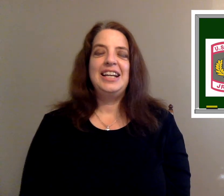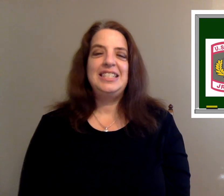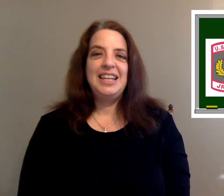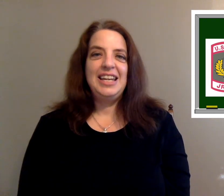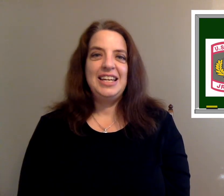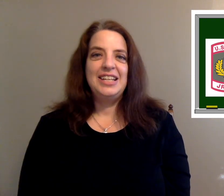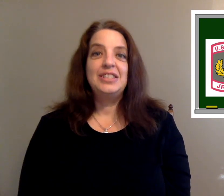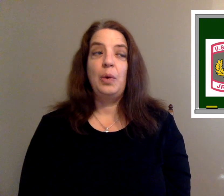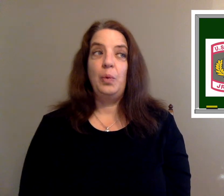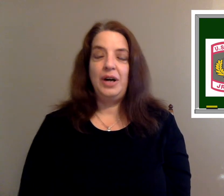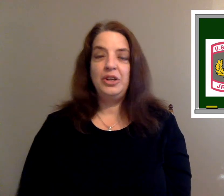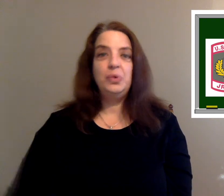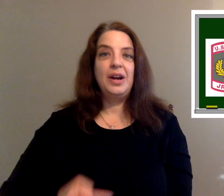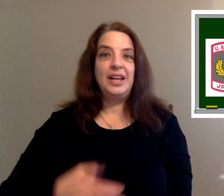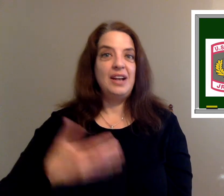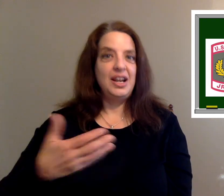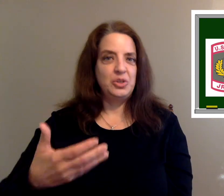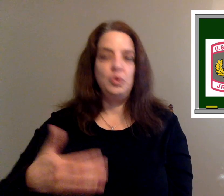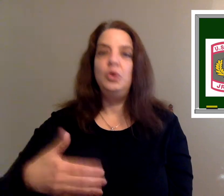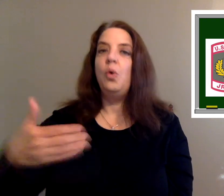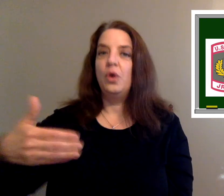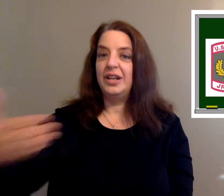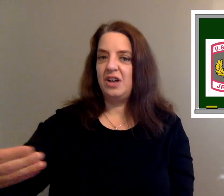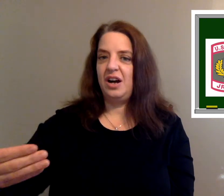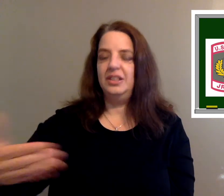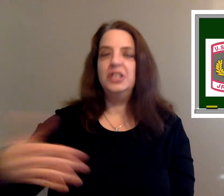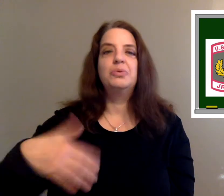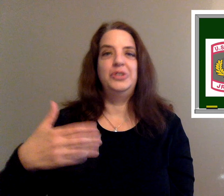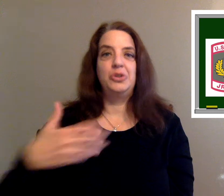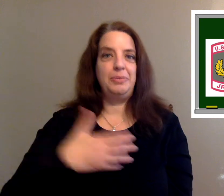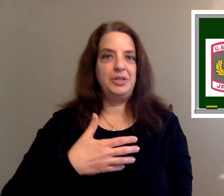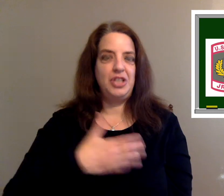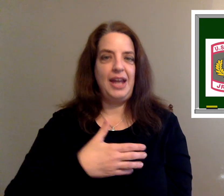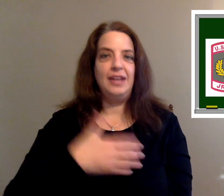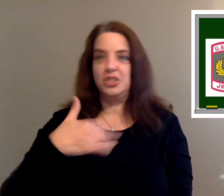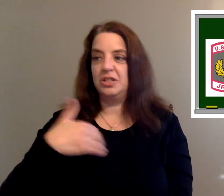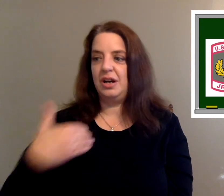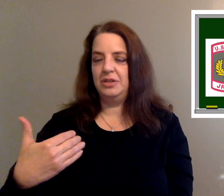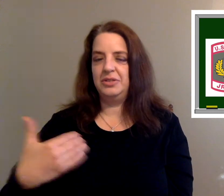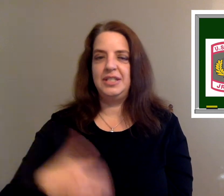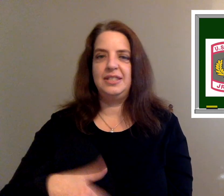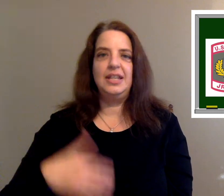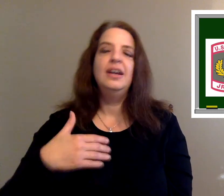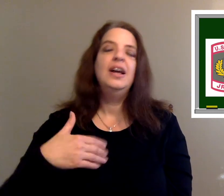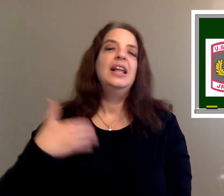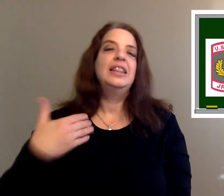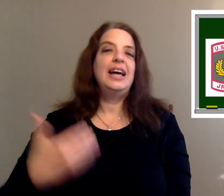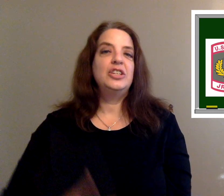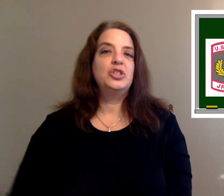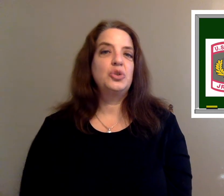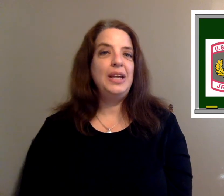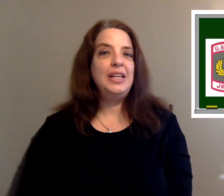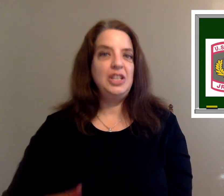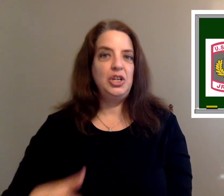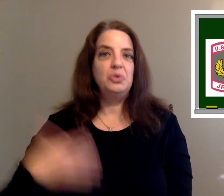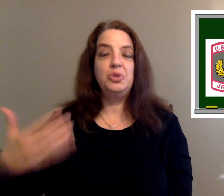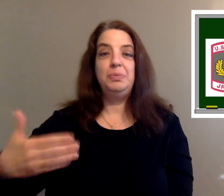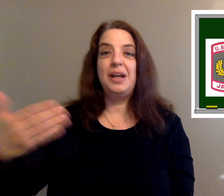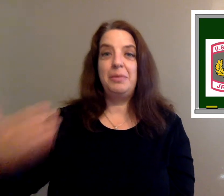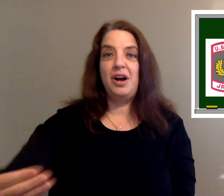idea is that while you are in high school or in college, if you drop the J, it's just ROTC, that is training you to become an